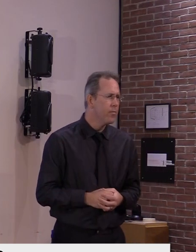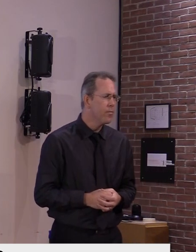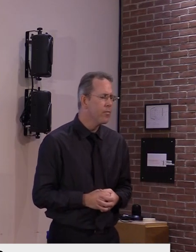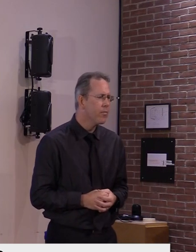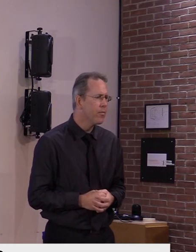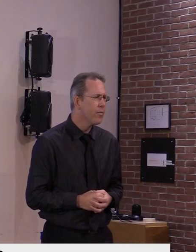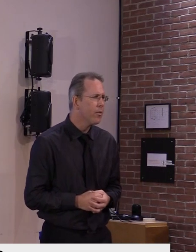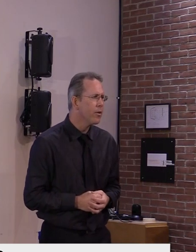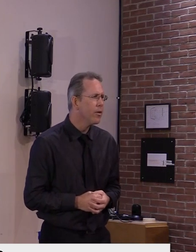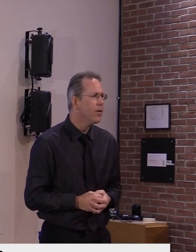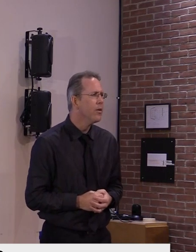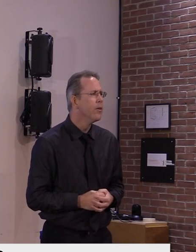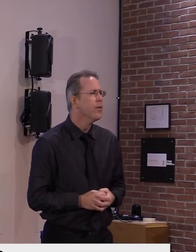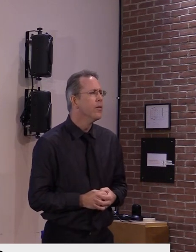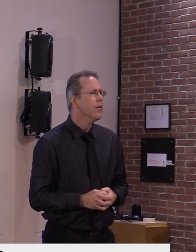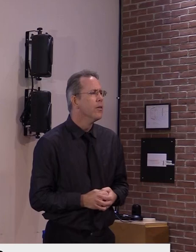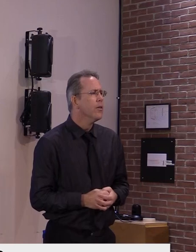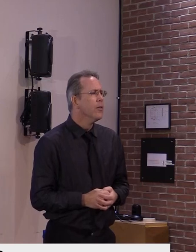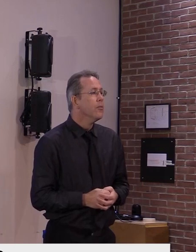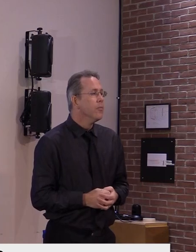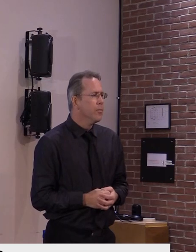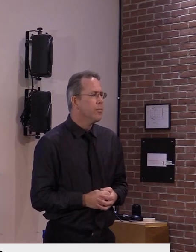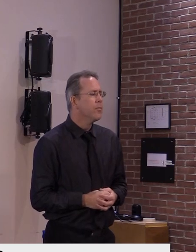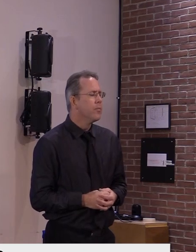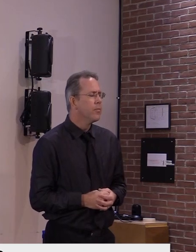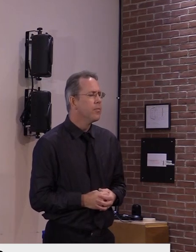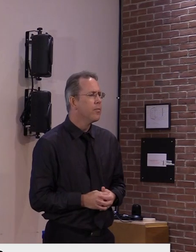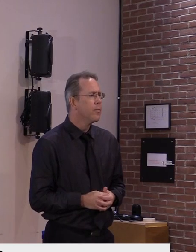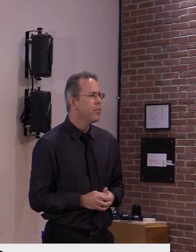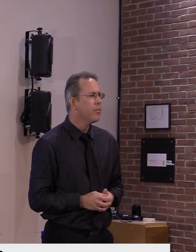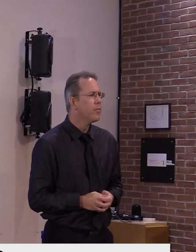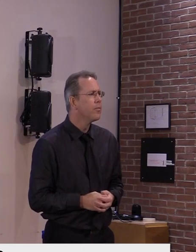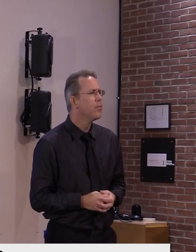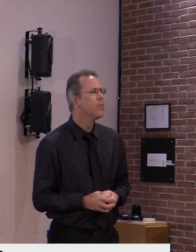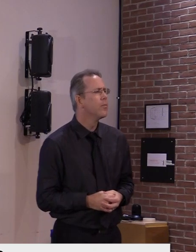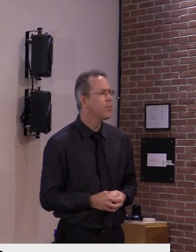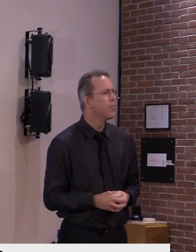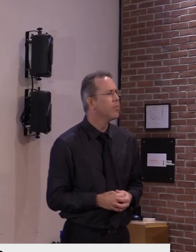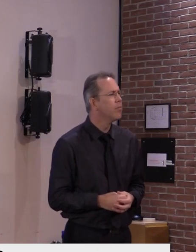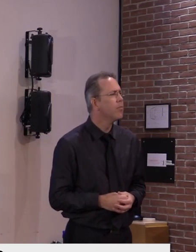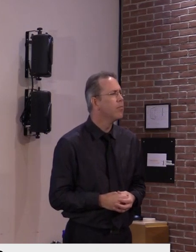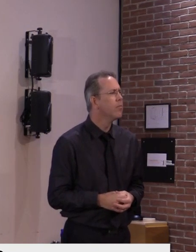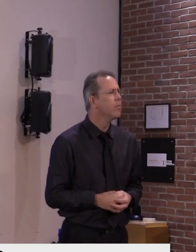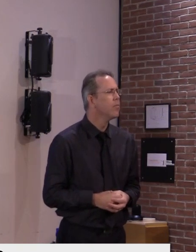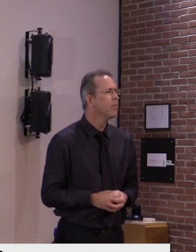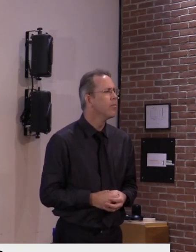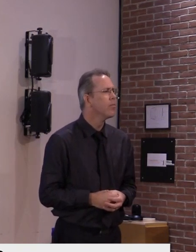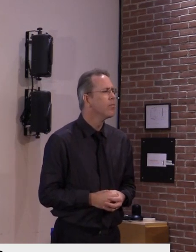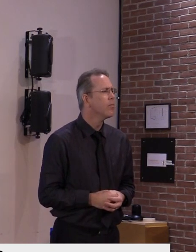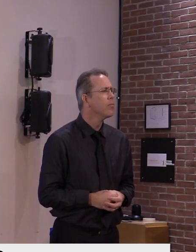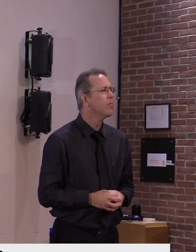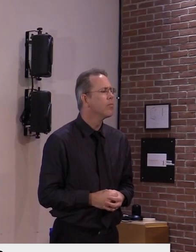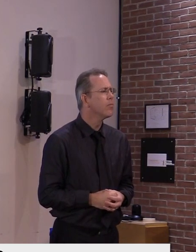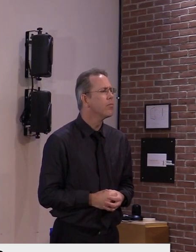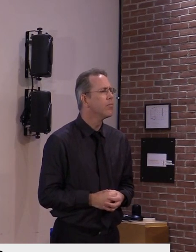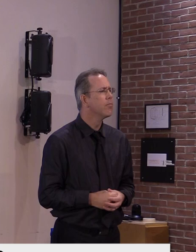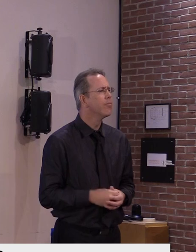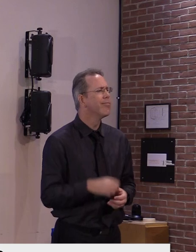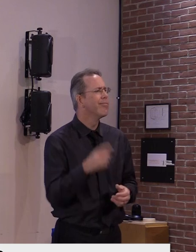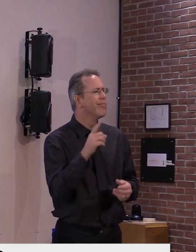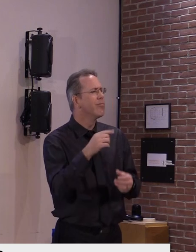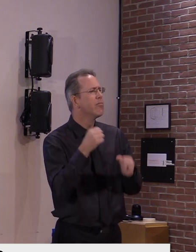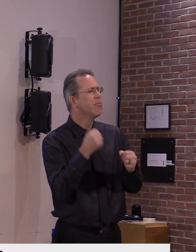rate of 9%, MERS was 10%. Even TB to this day has a